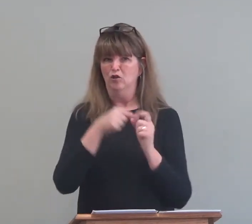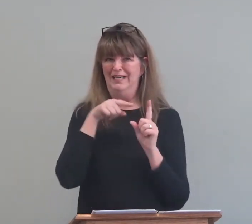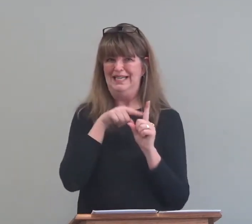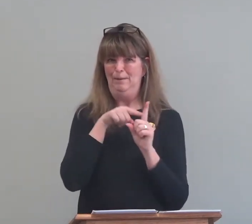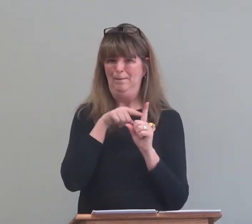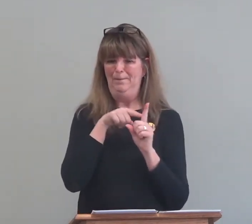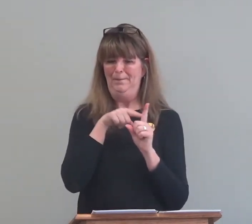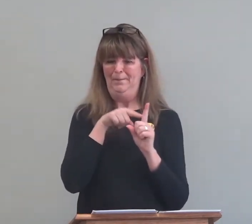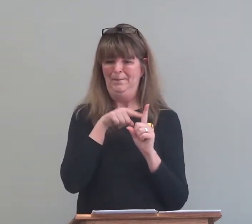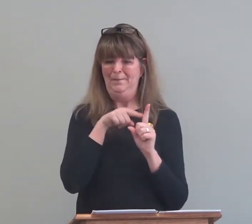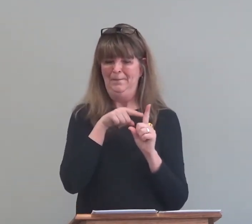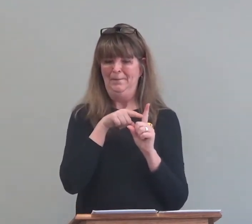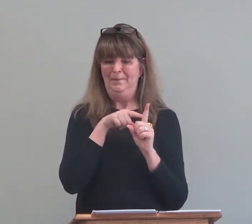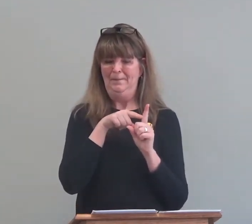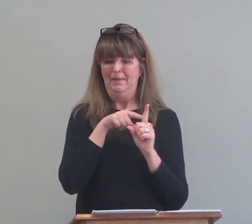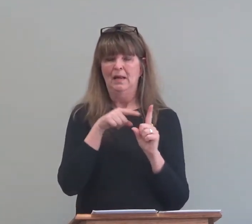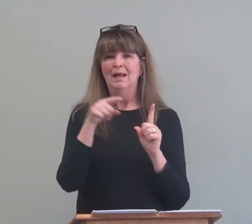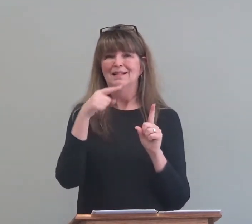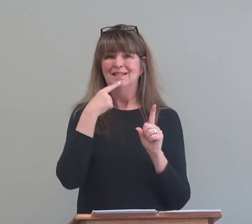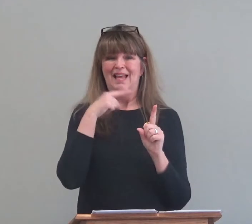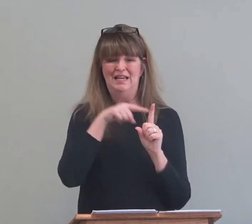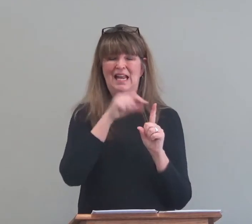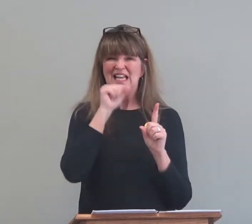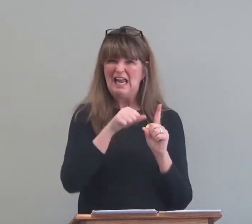So someone challenged Sir Lacou